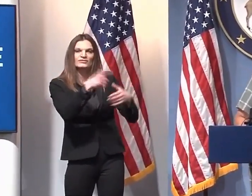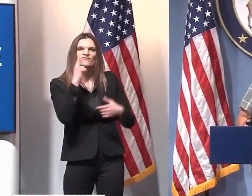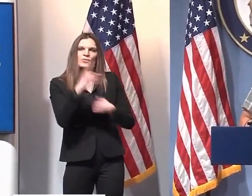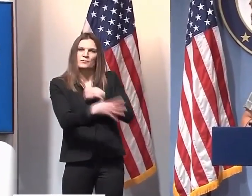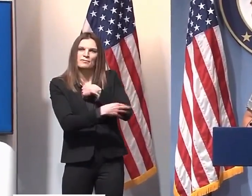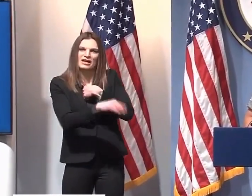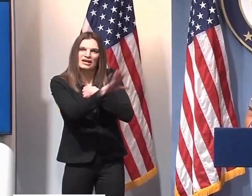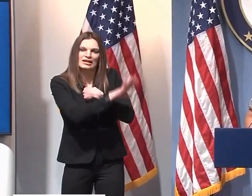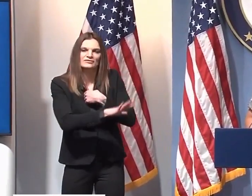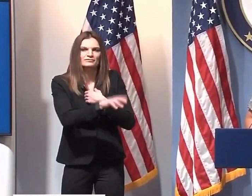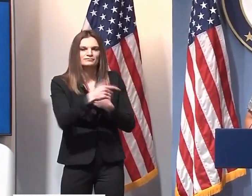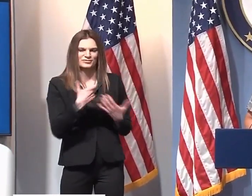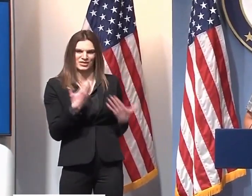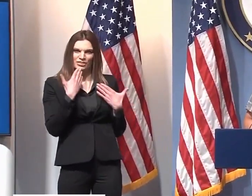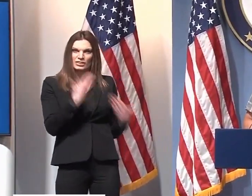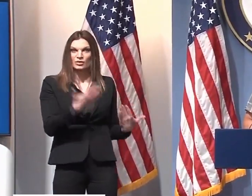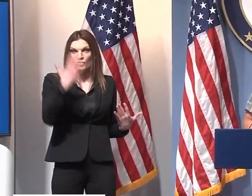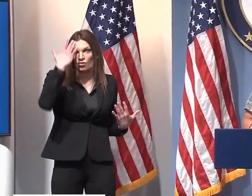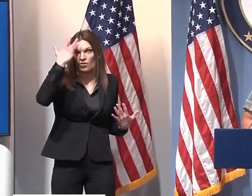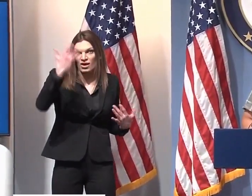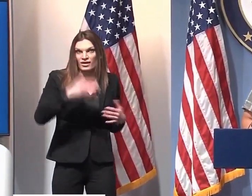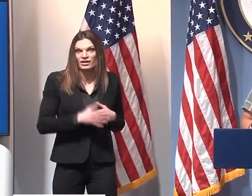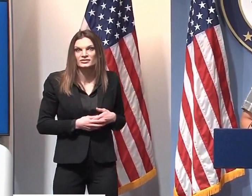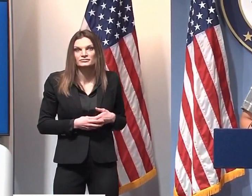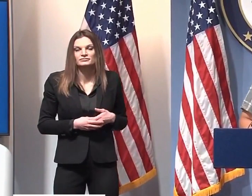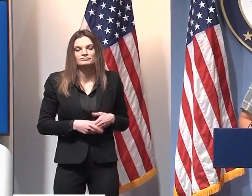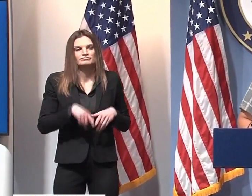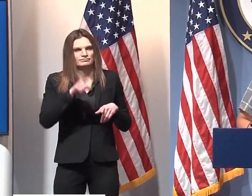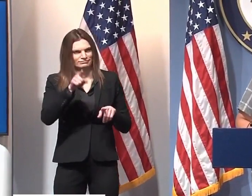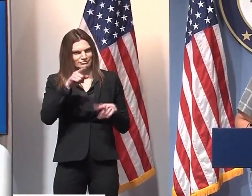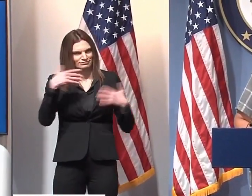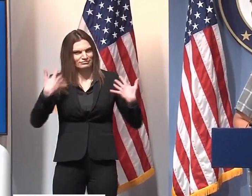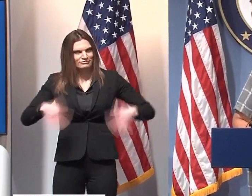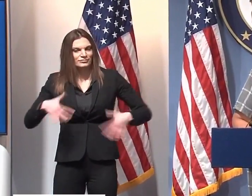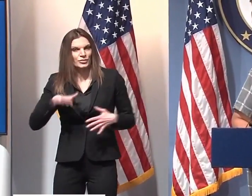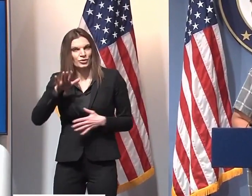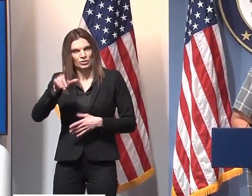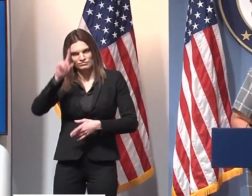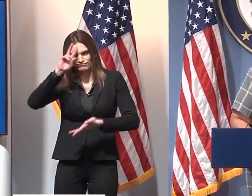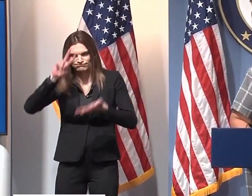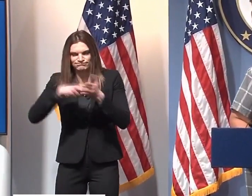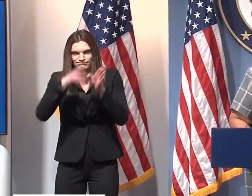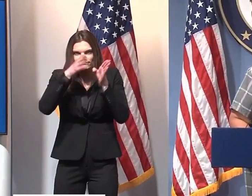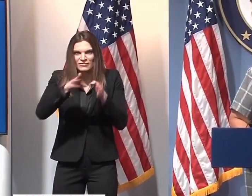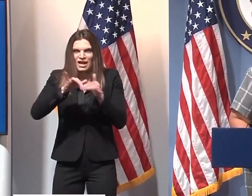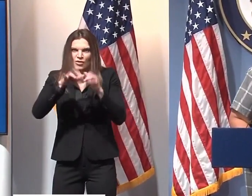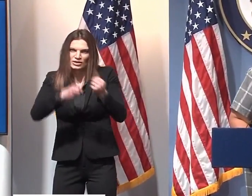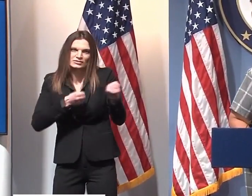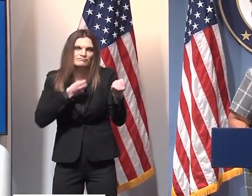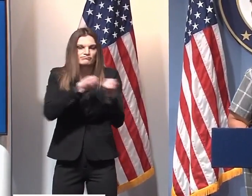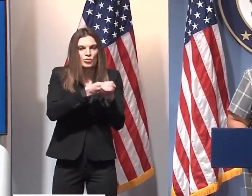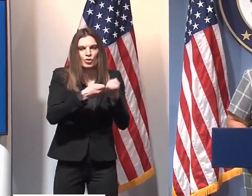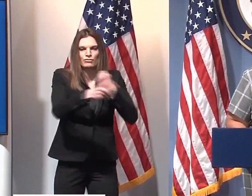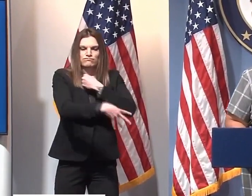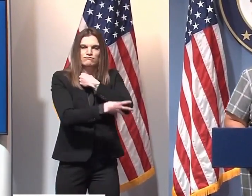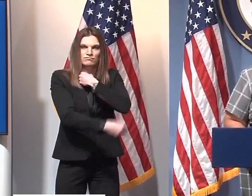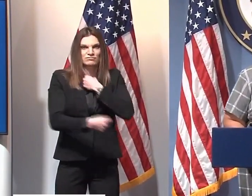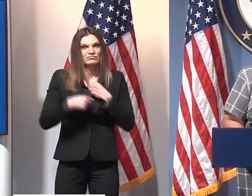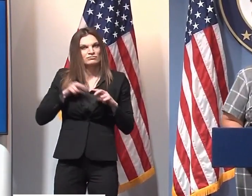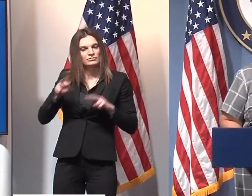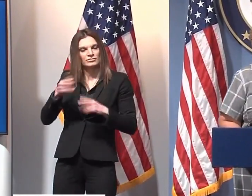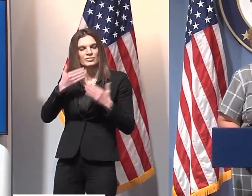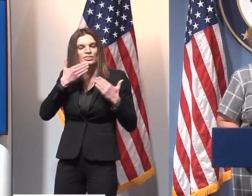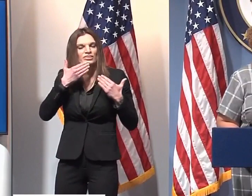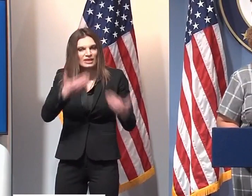for their innovative and intentional work on this very important issue. I believe that creating conditions that